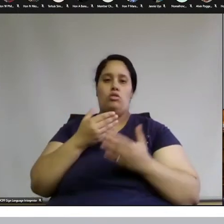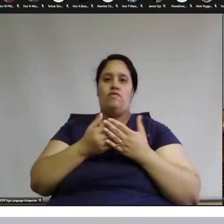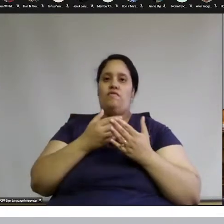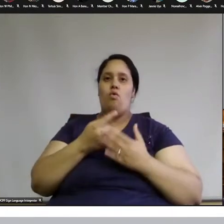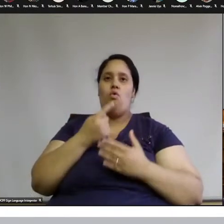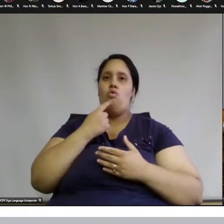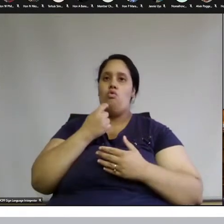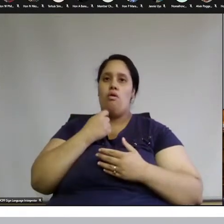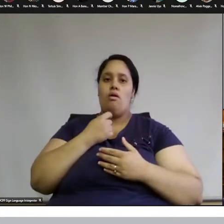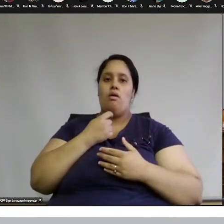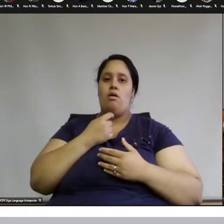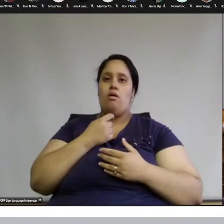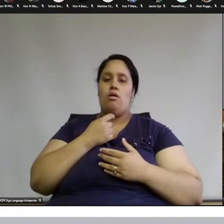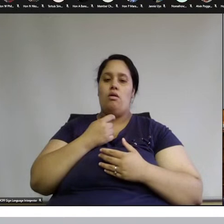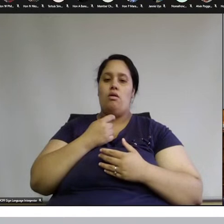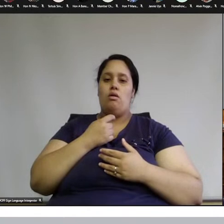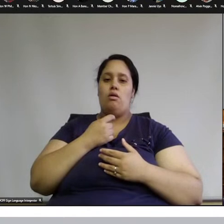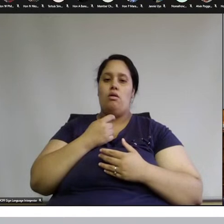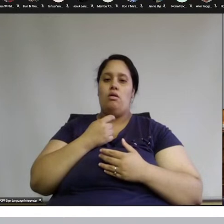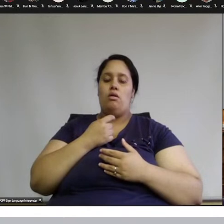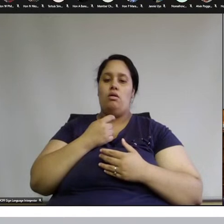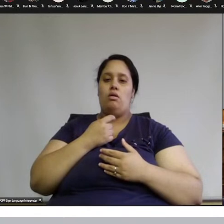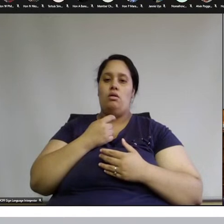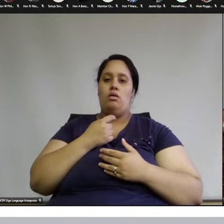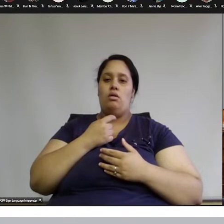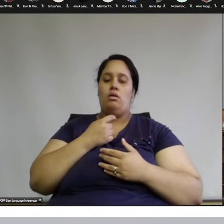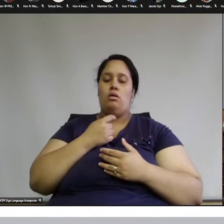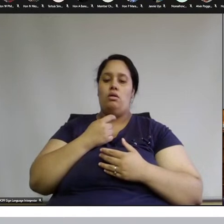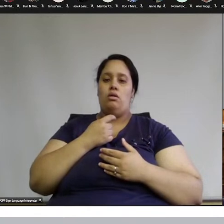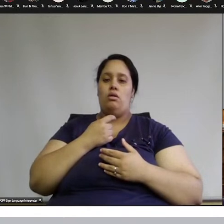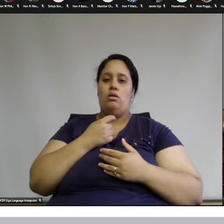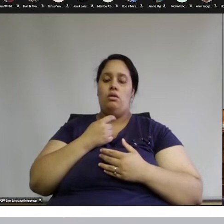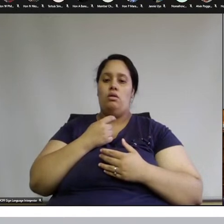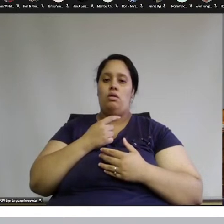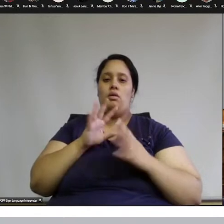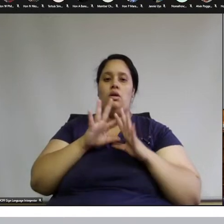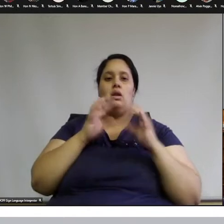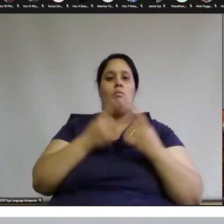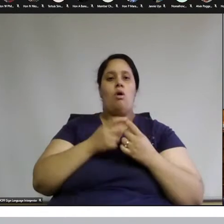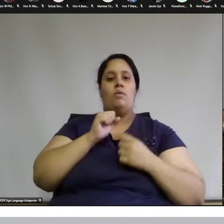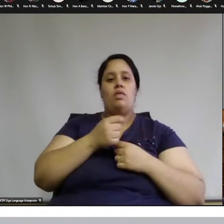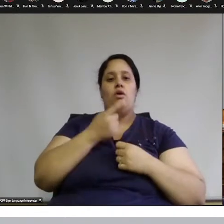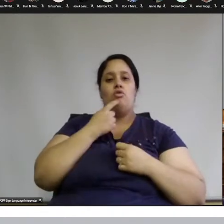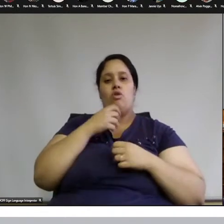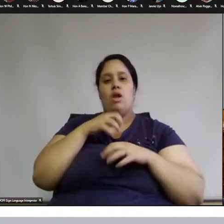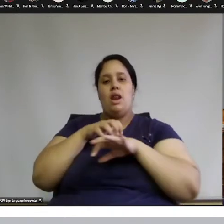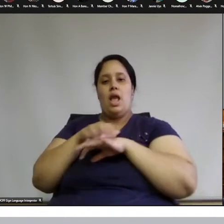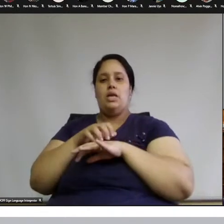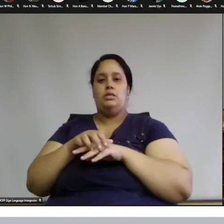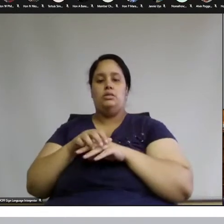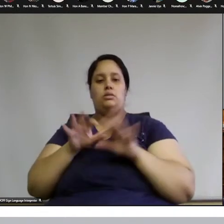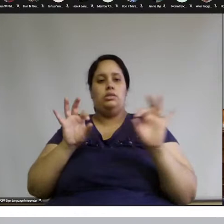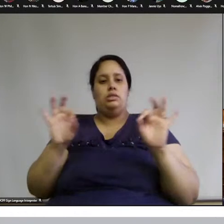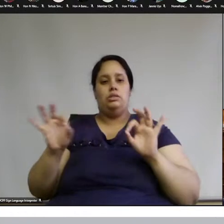ends. This relationship between this department and the red ends needs careful